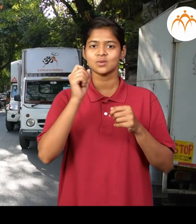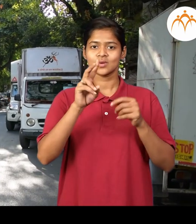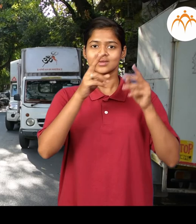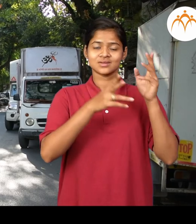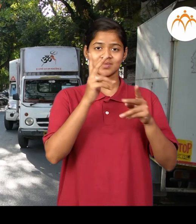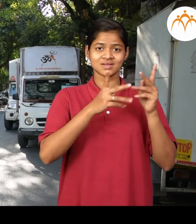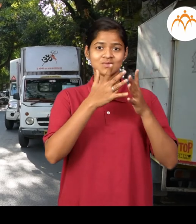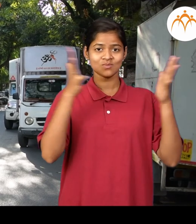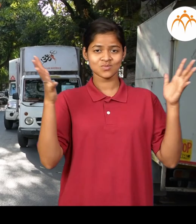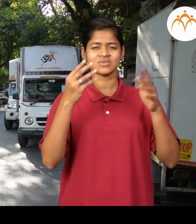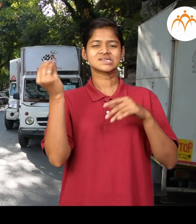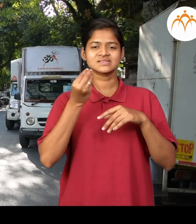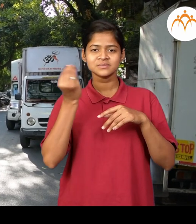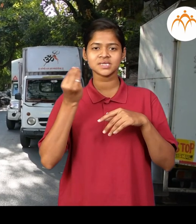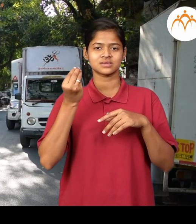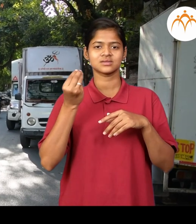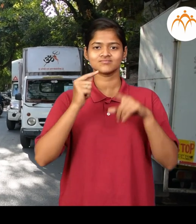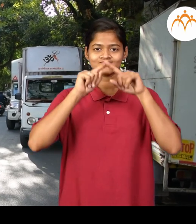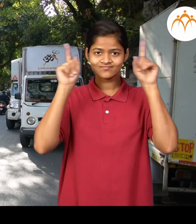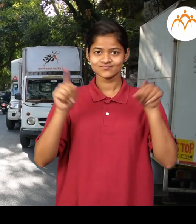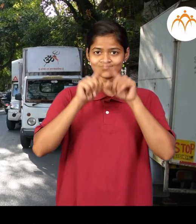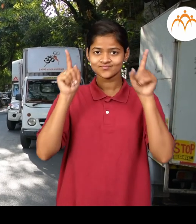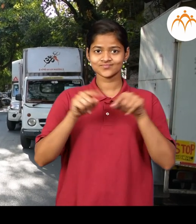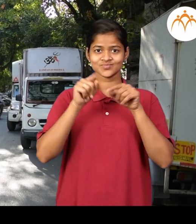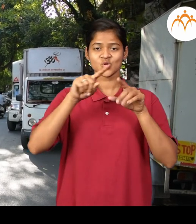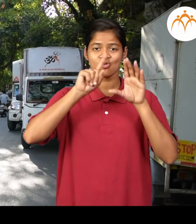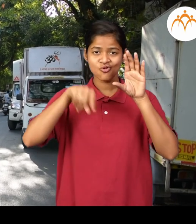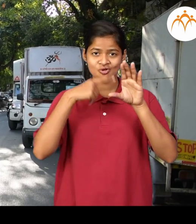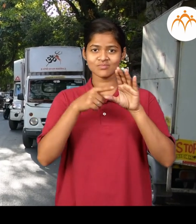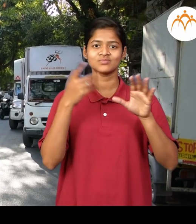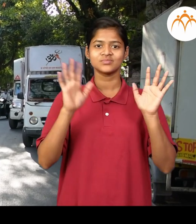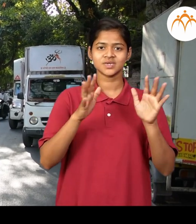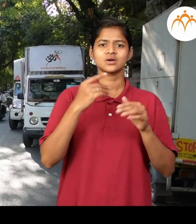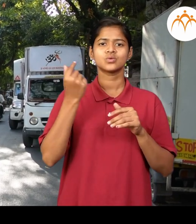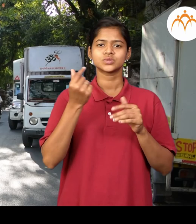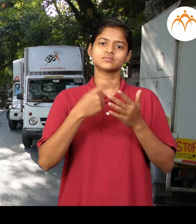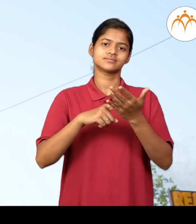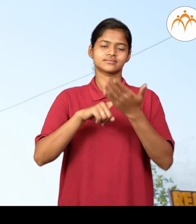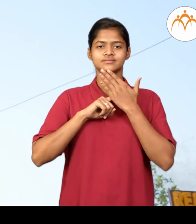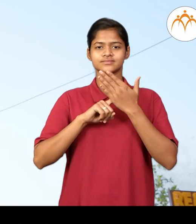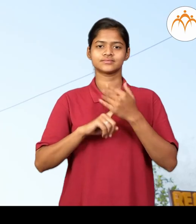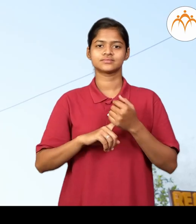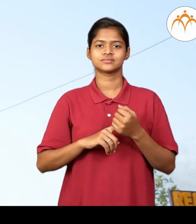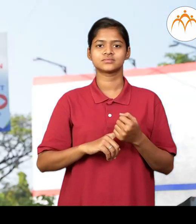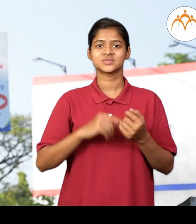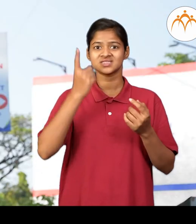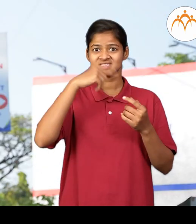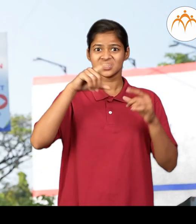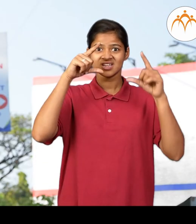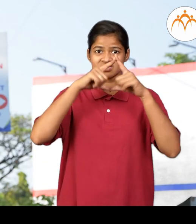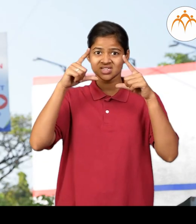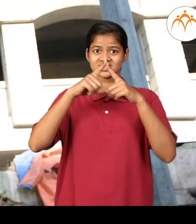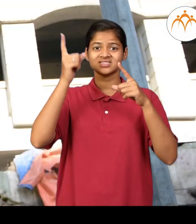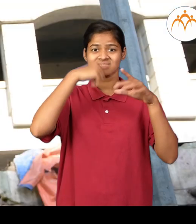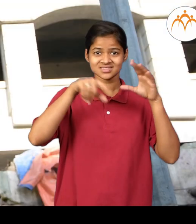crowded places, certain things are conveyed through signs. Since they are expressed